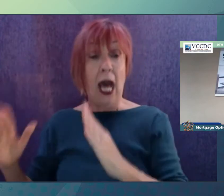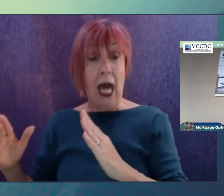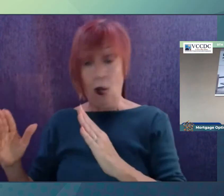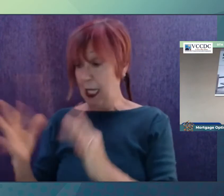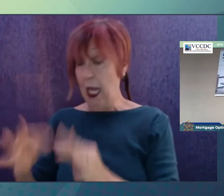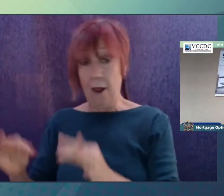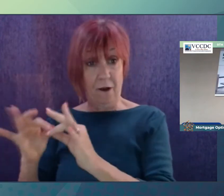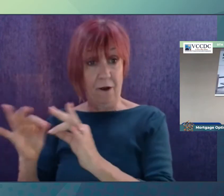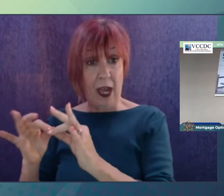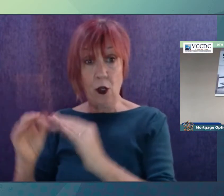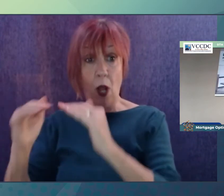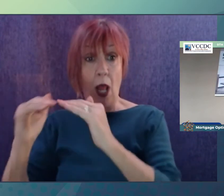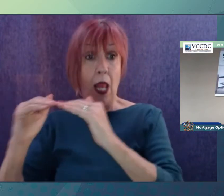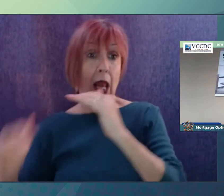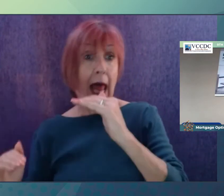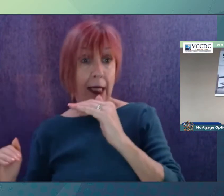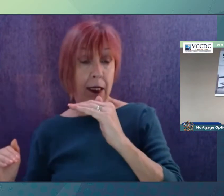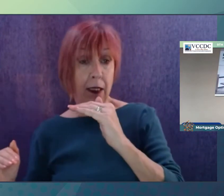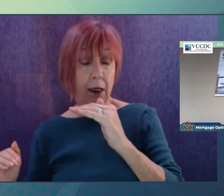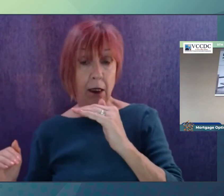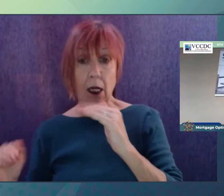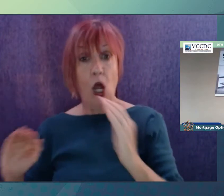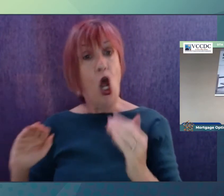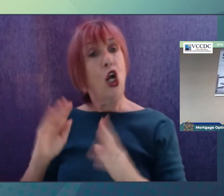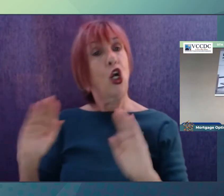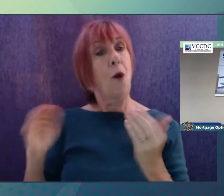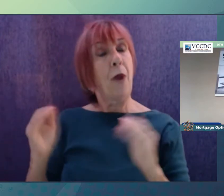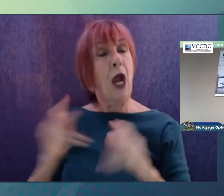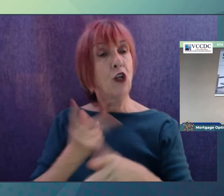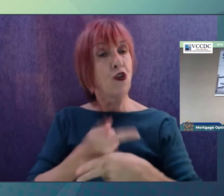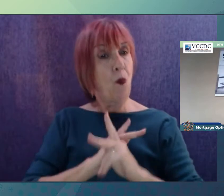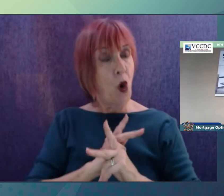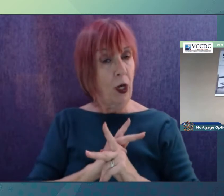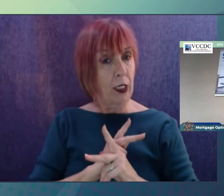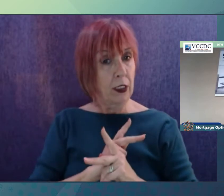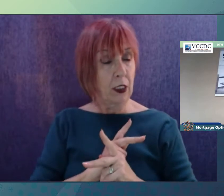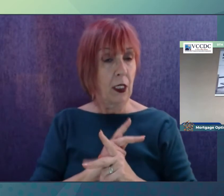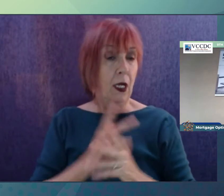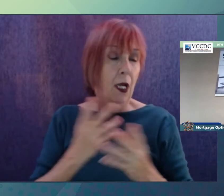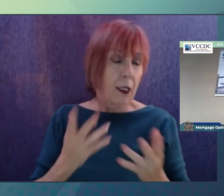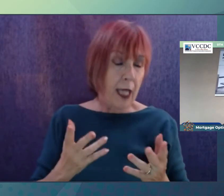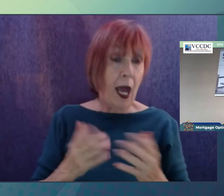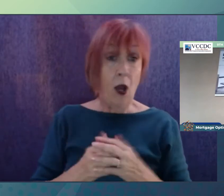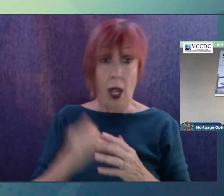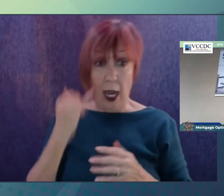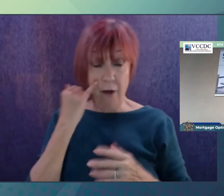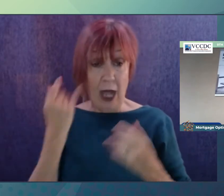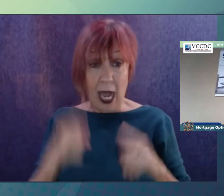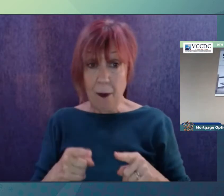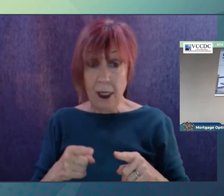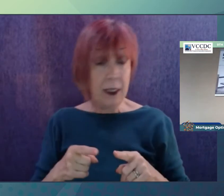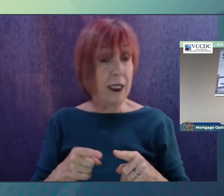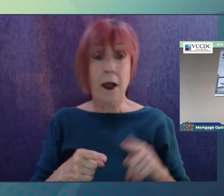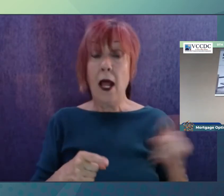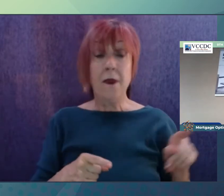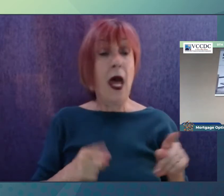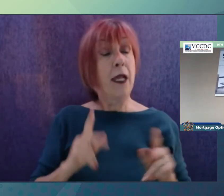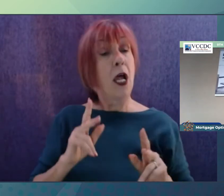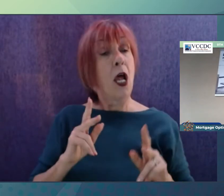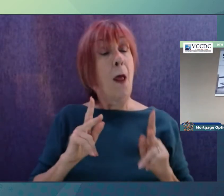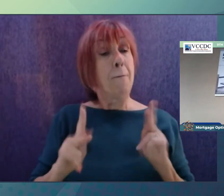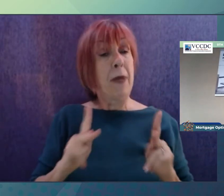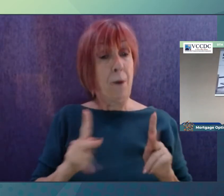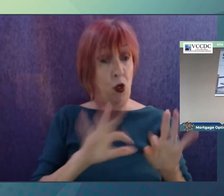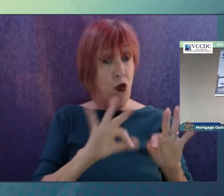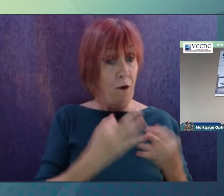total amount owed on the reverse mortgage. This can happen if home prices fall, for example. If this occurs, your heirs don't have to worry about paying the